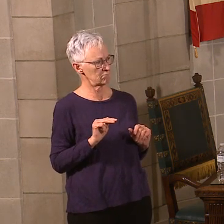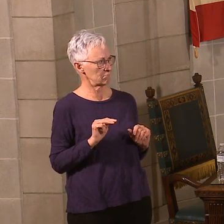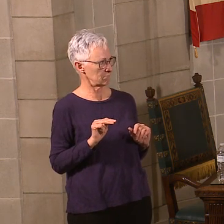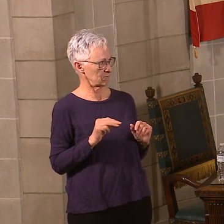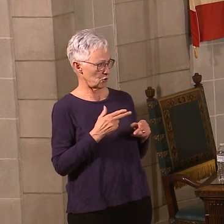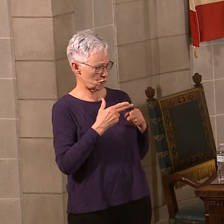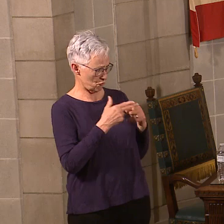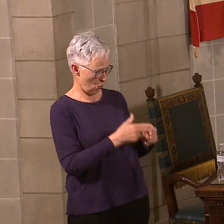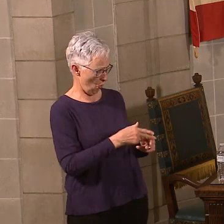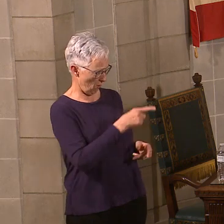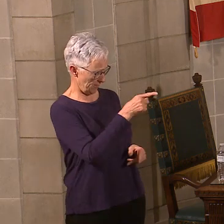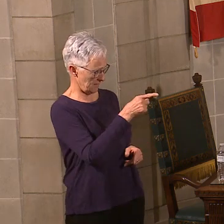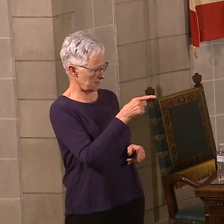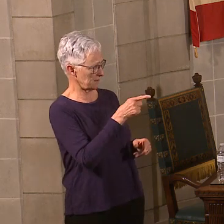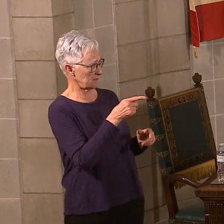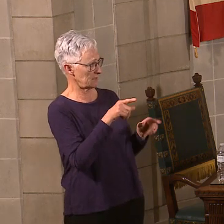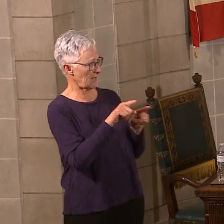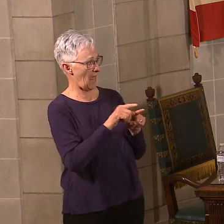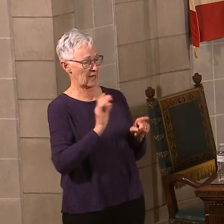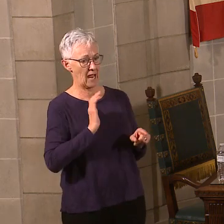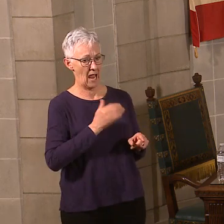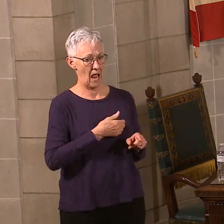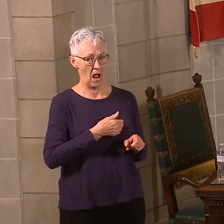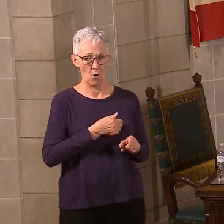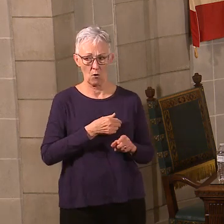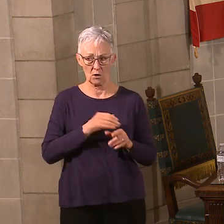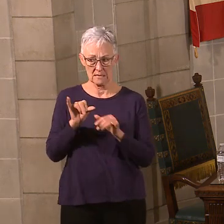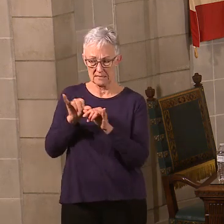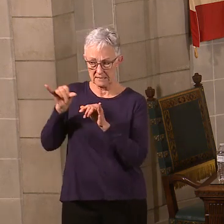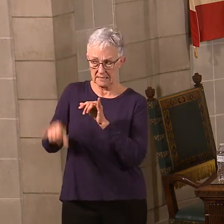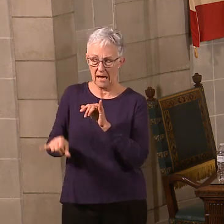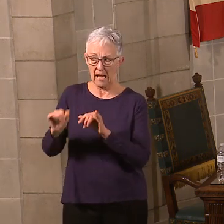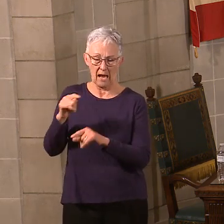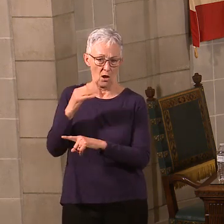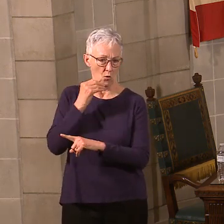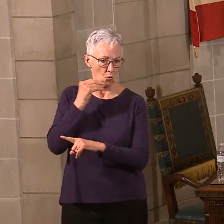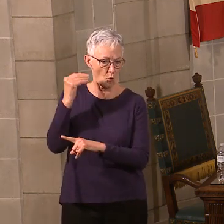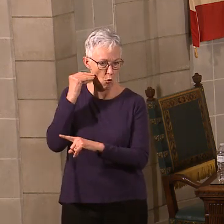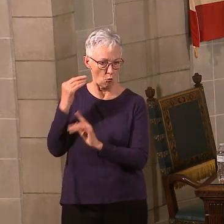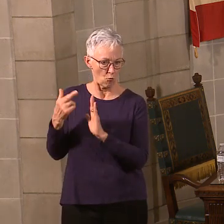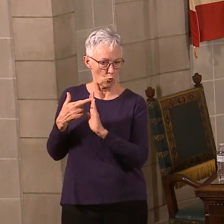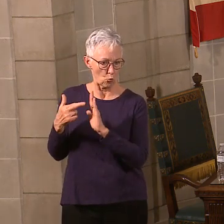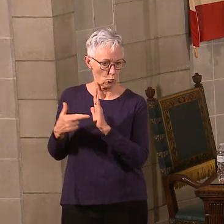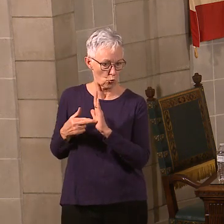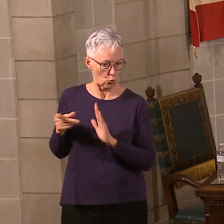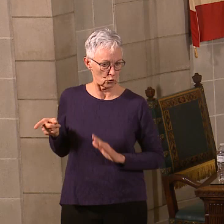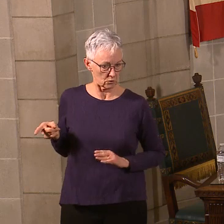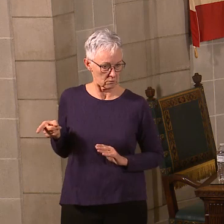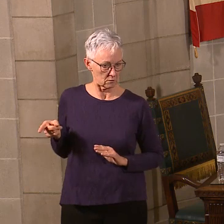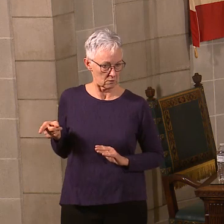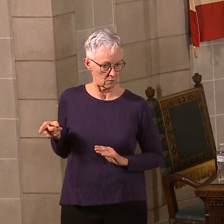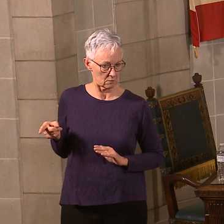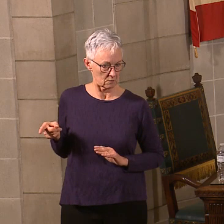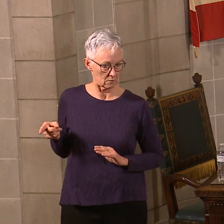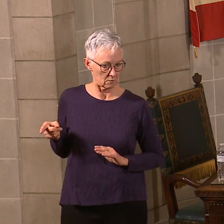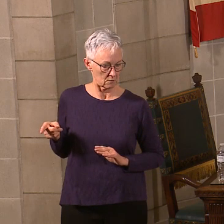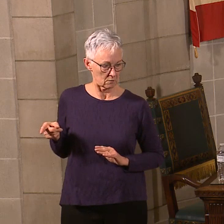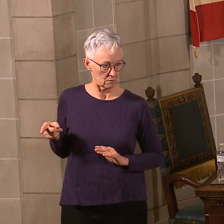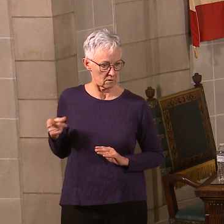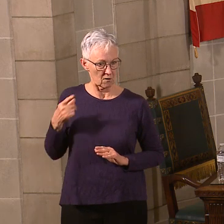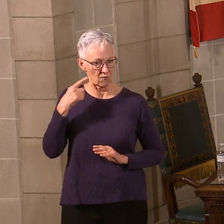voluntary stay-at-home kind of measure, the way you started out the social distancing as a voluntary kind